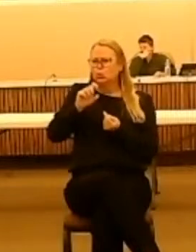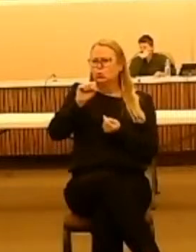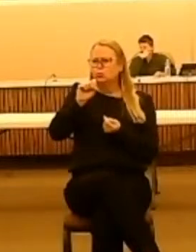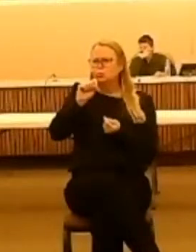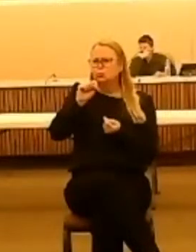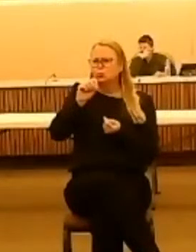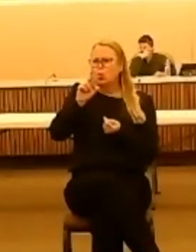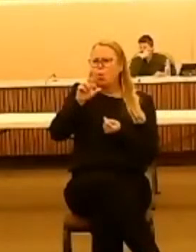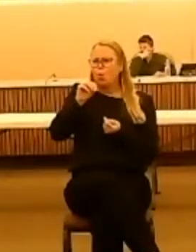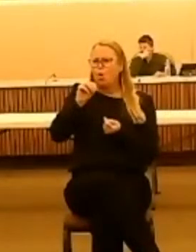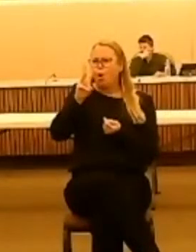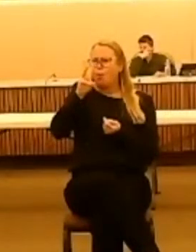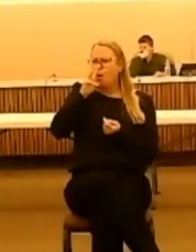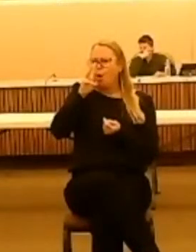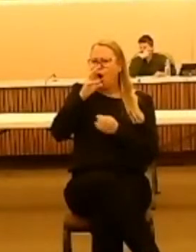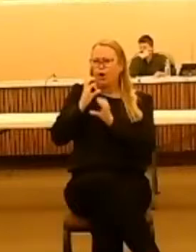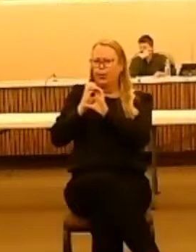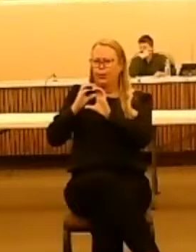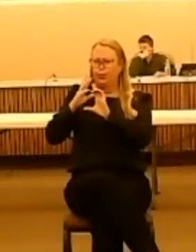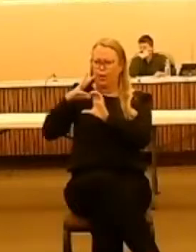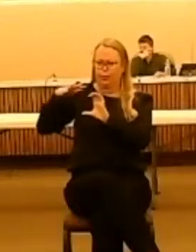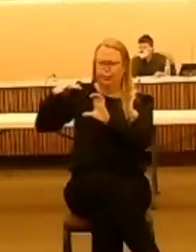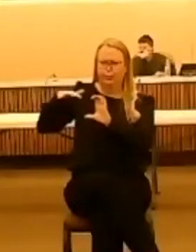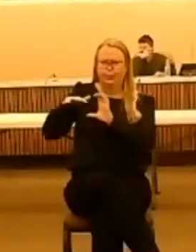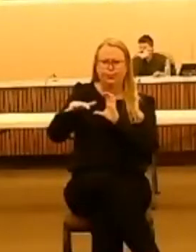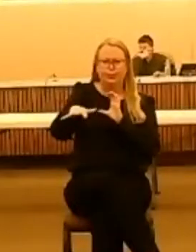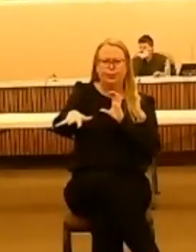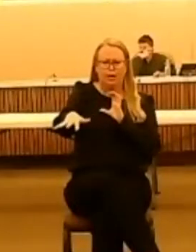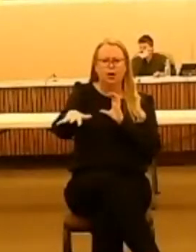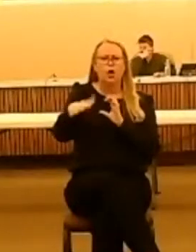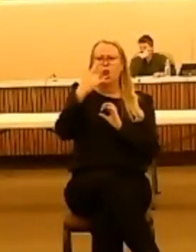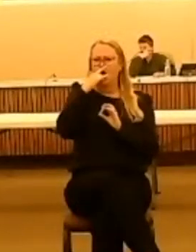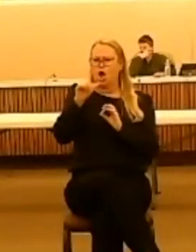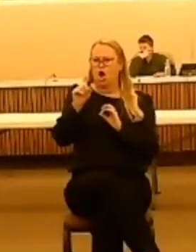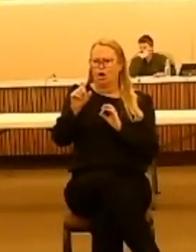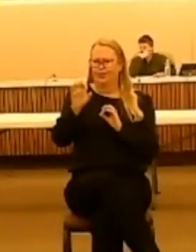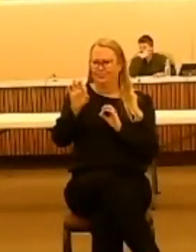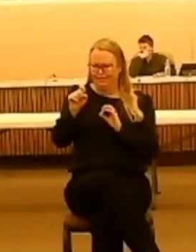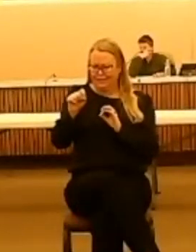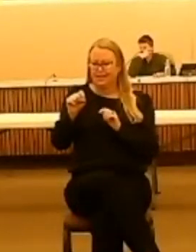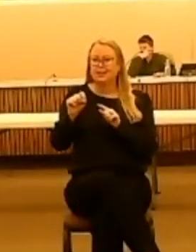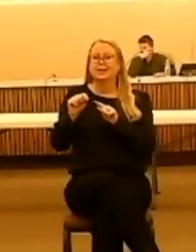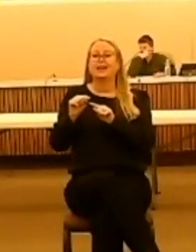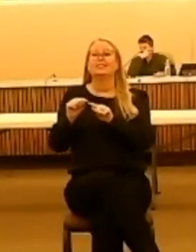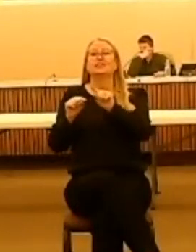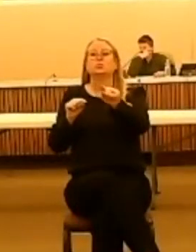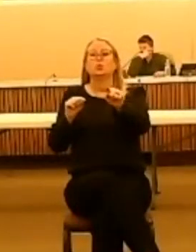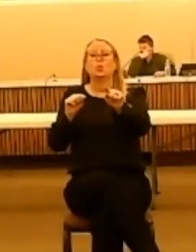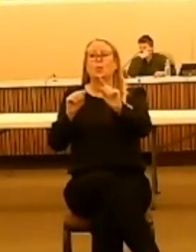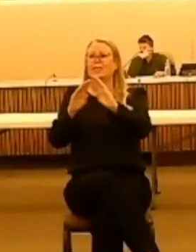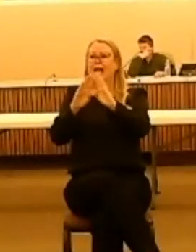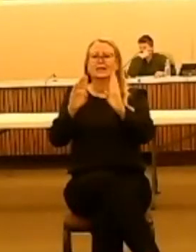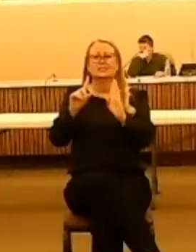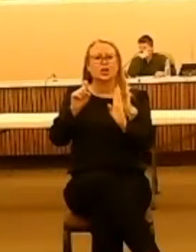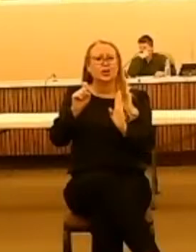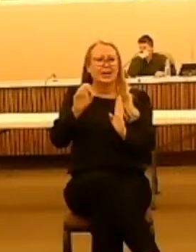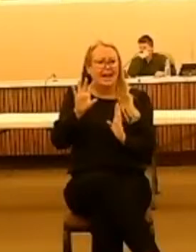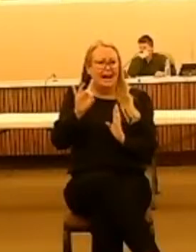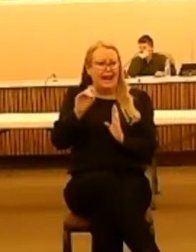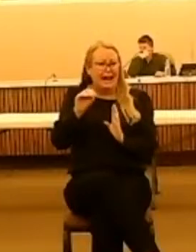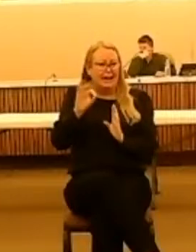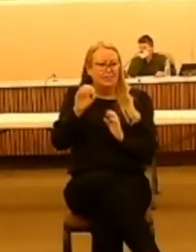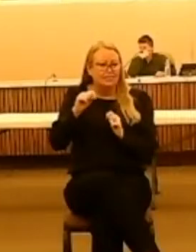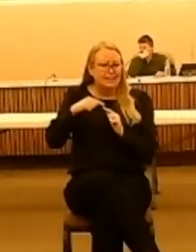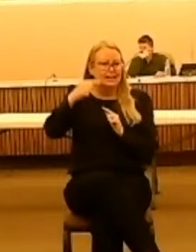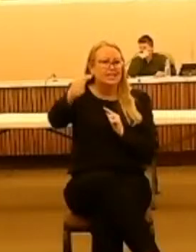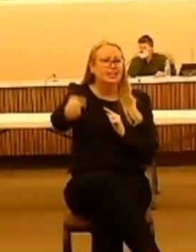area looks to be about 100 feet, and the distance from the wetlands to the housing units is about 180 feet. So my question